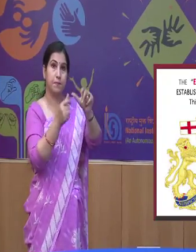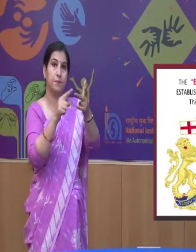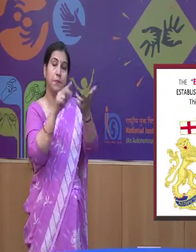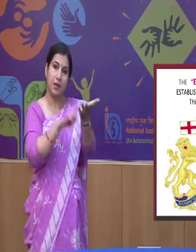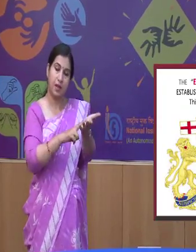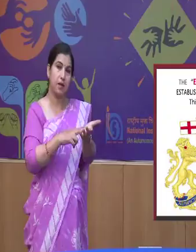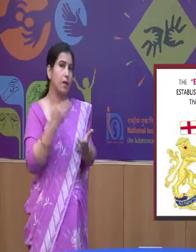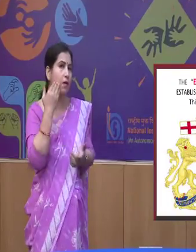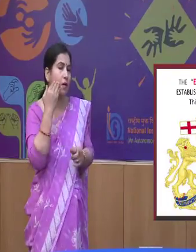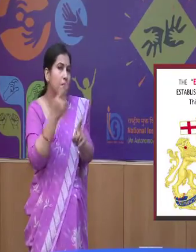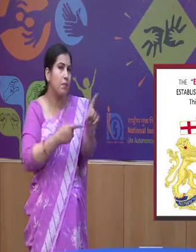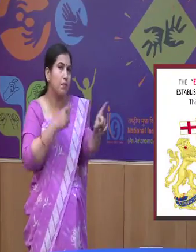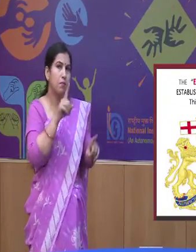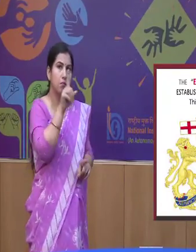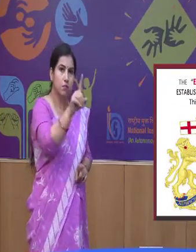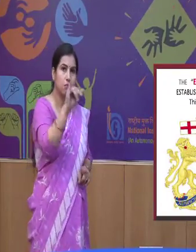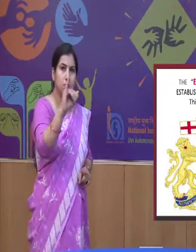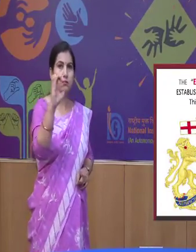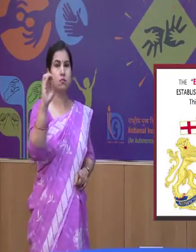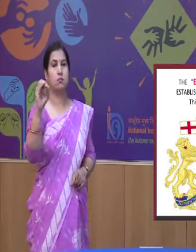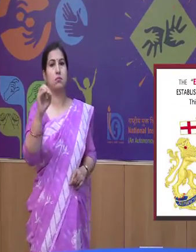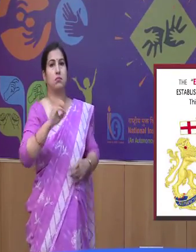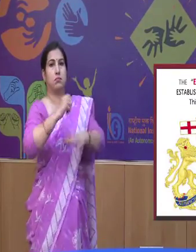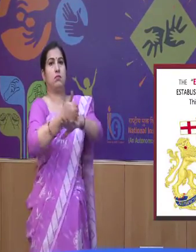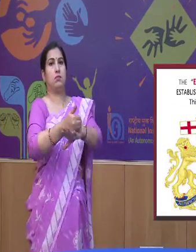the year 1600.